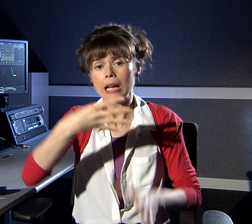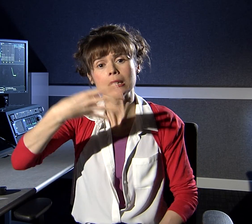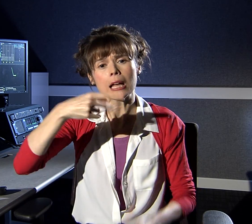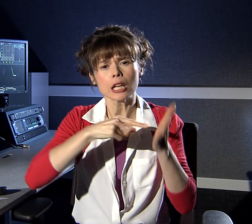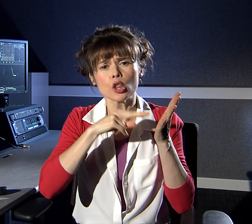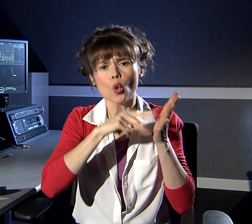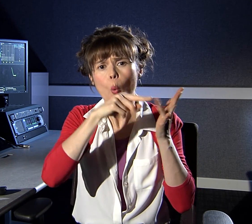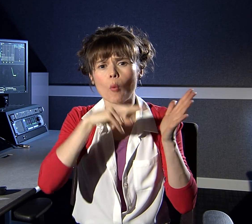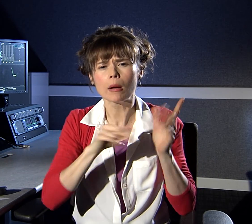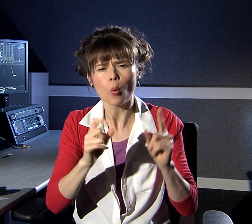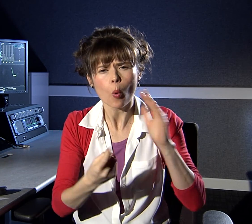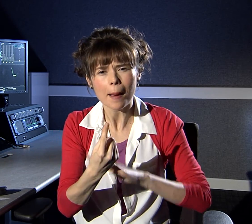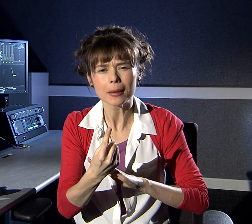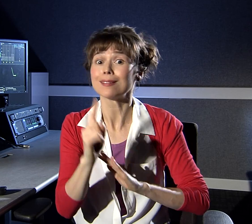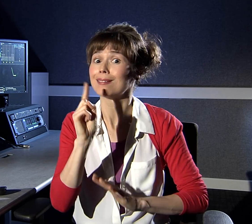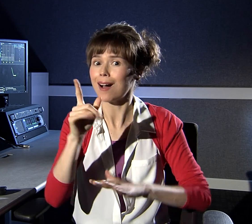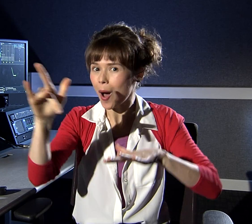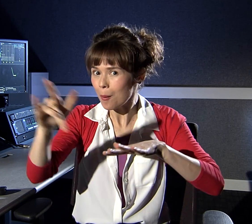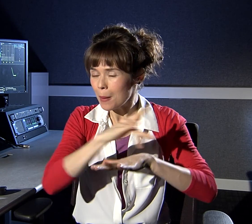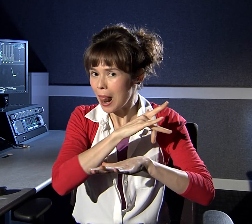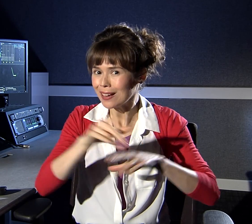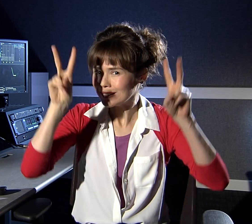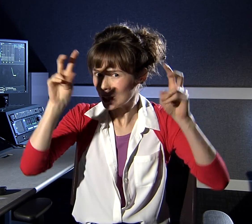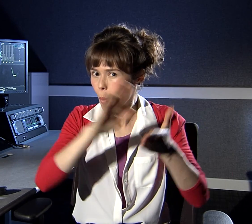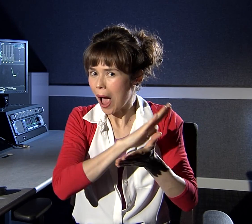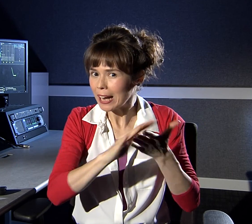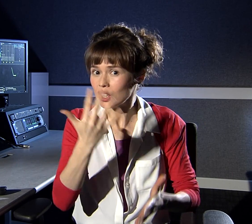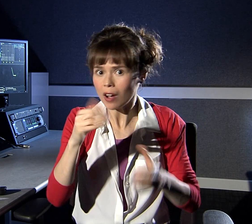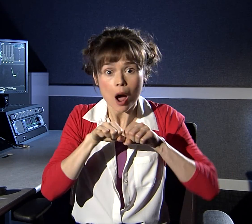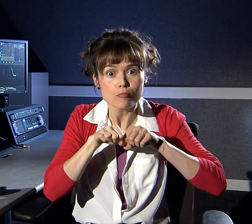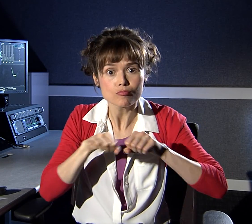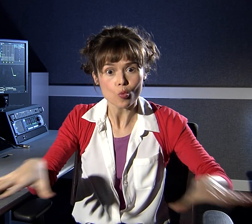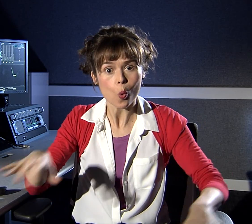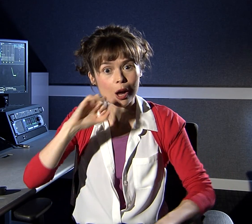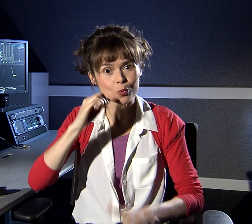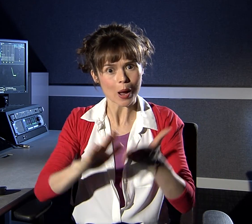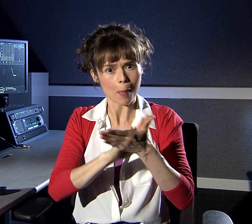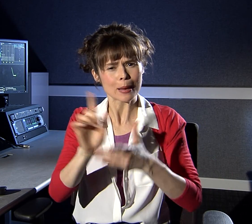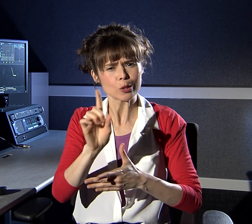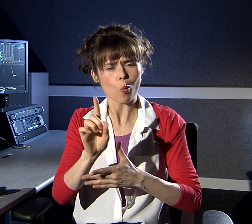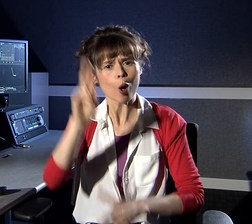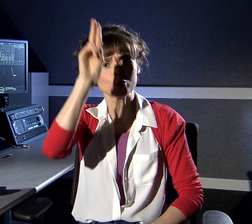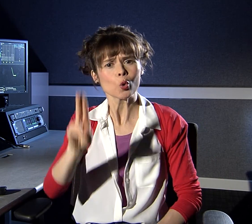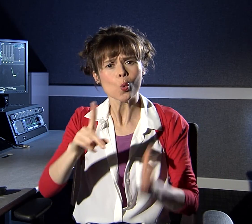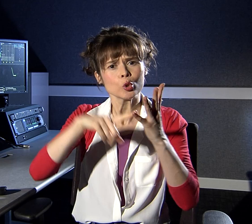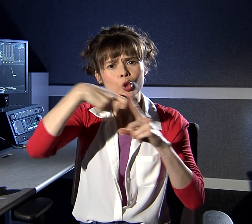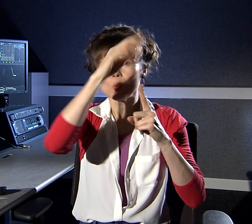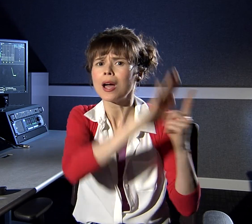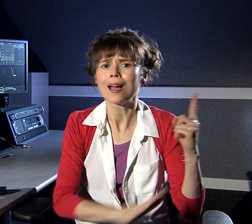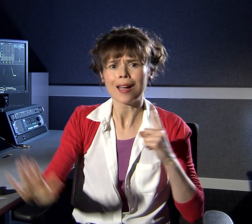On Thursday the 19th of November, Henry V will be broadcast to schools all around the UK.